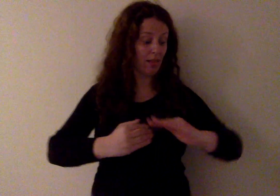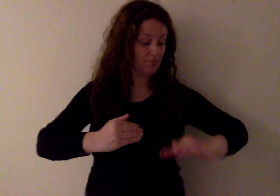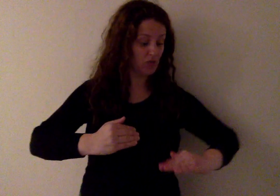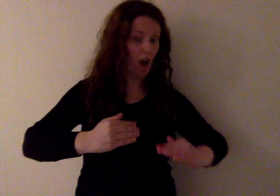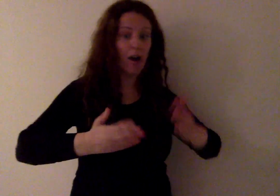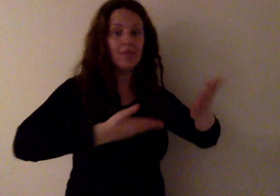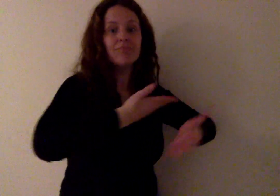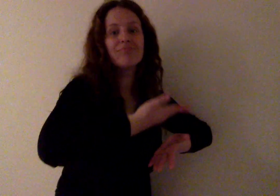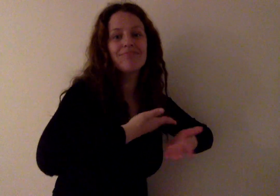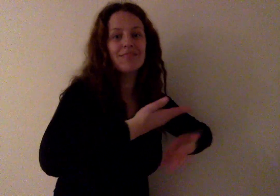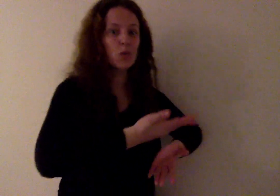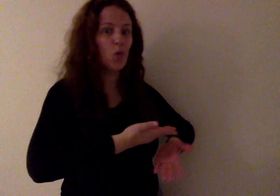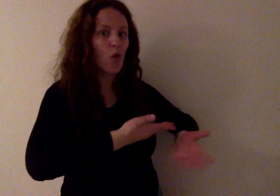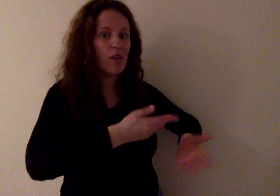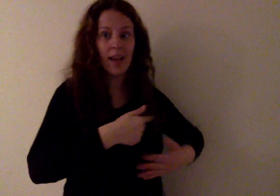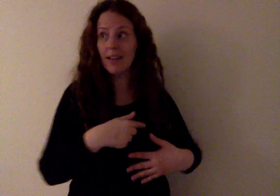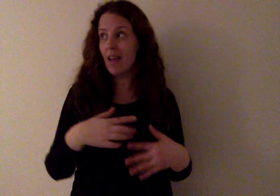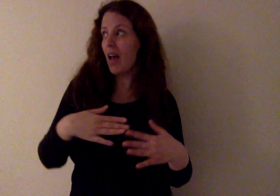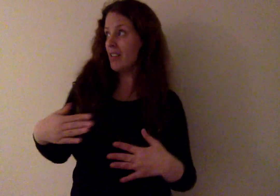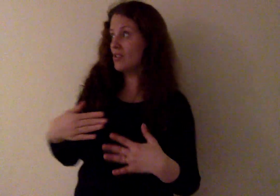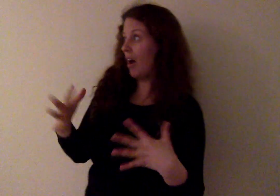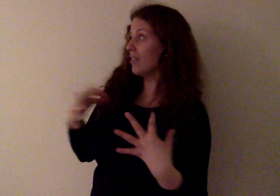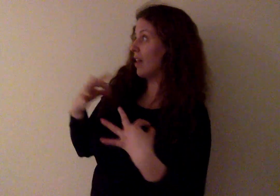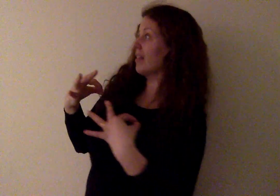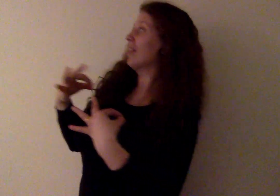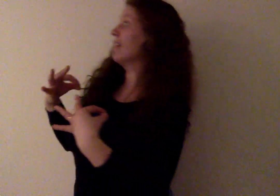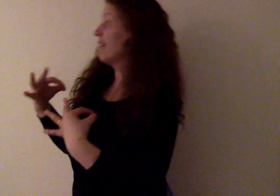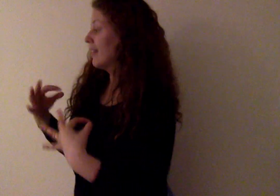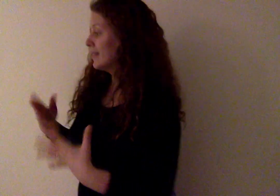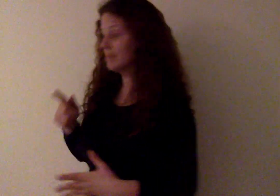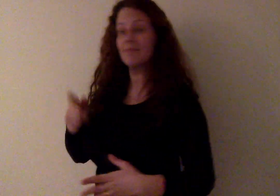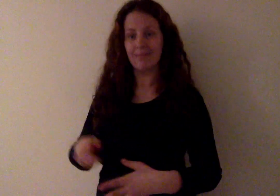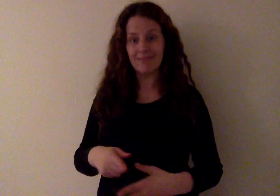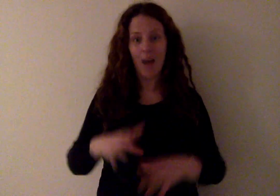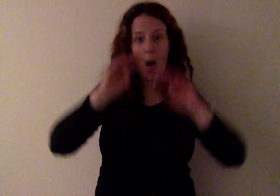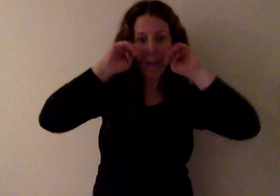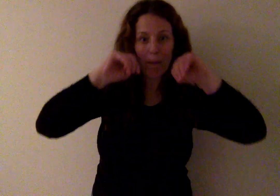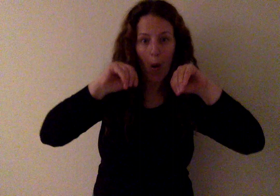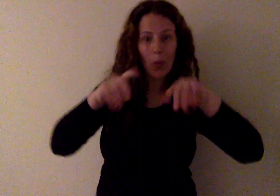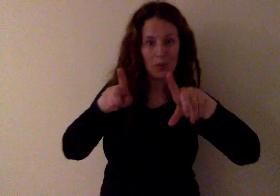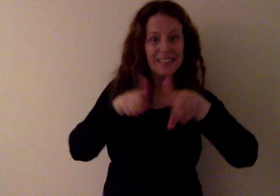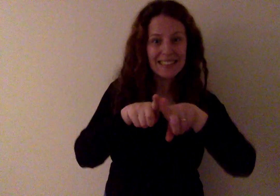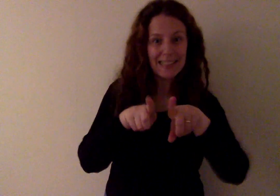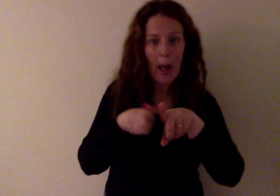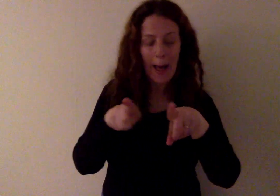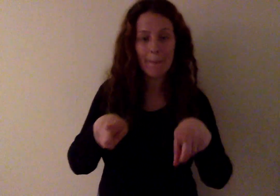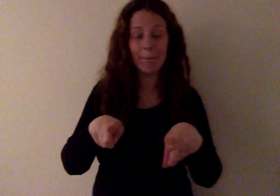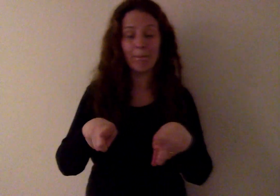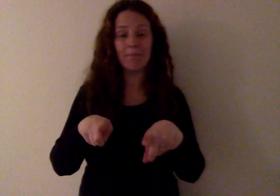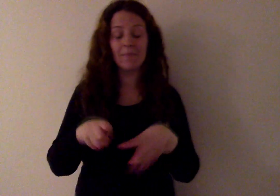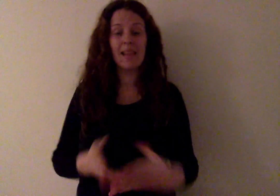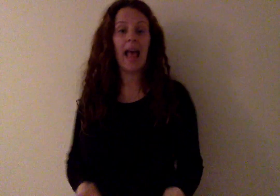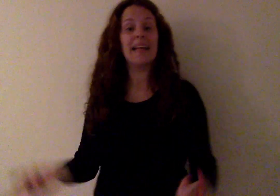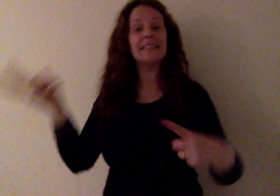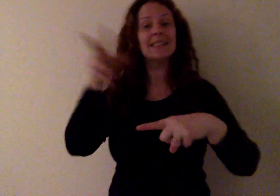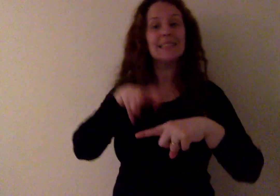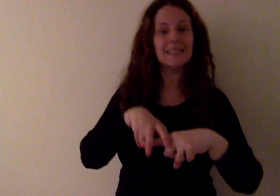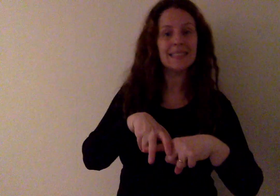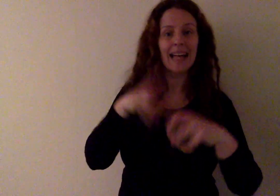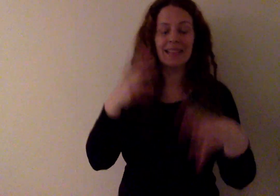he sat on the bank while the river still chattered on to him, babbling procession of the best stories